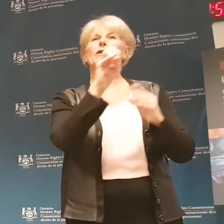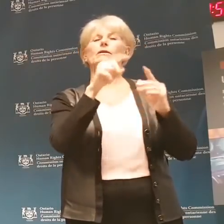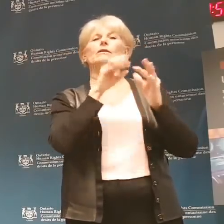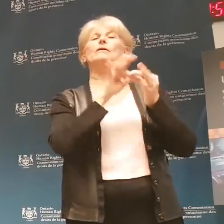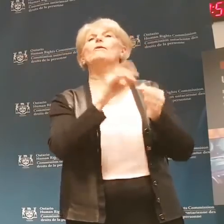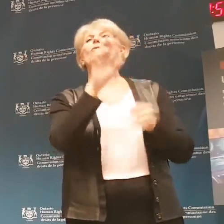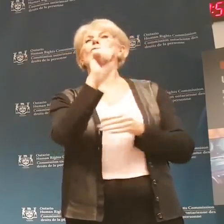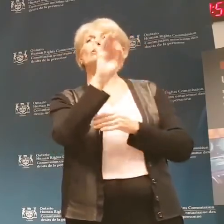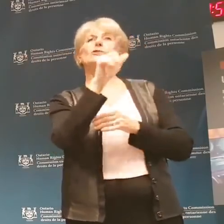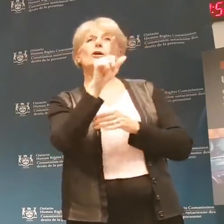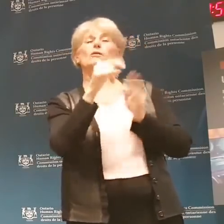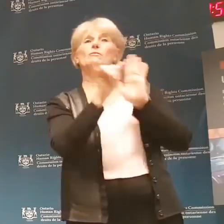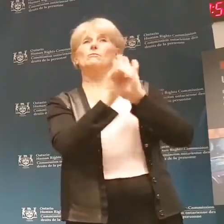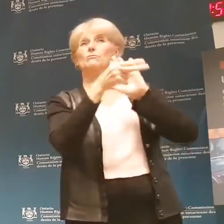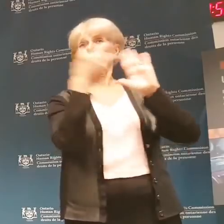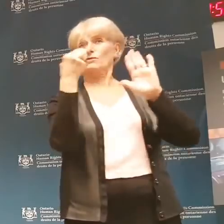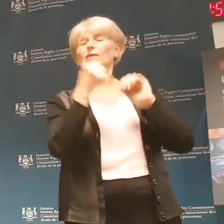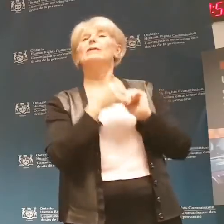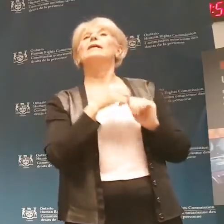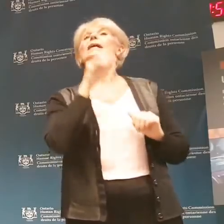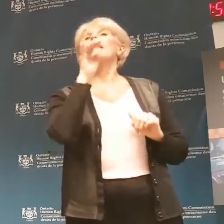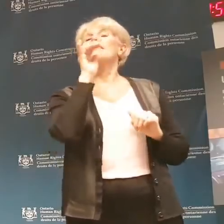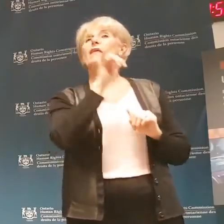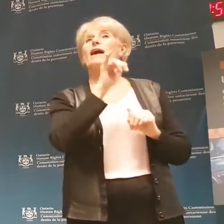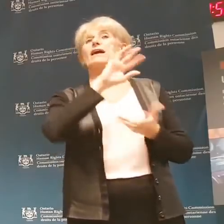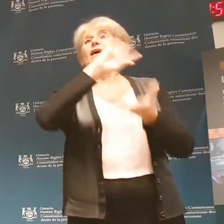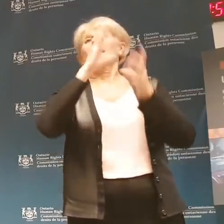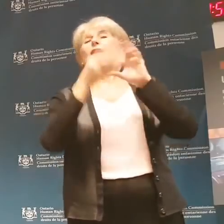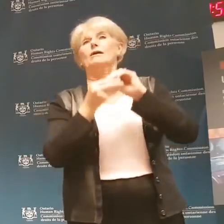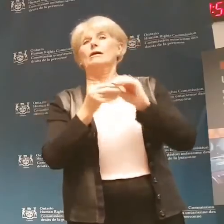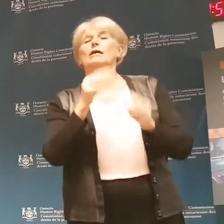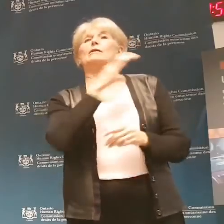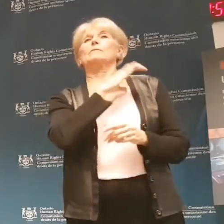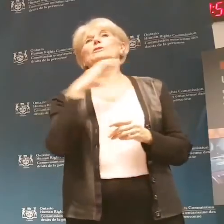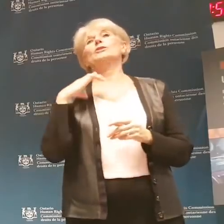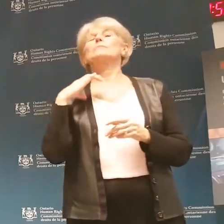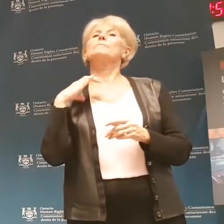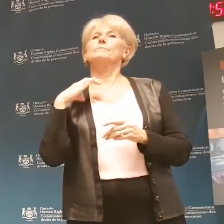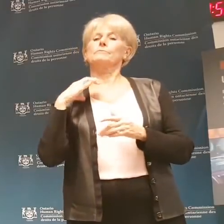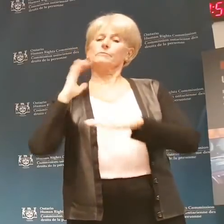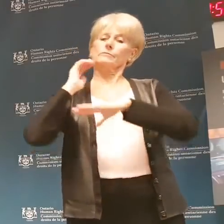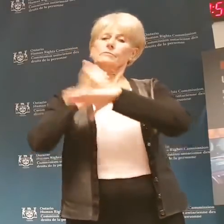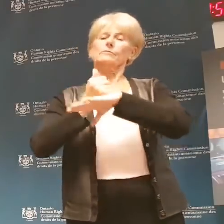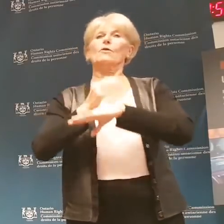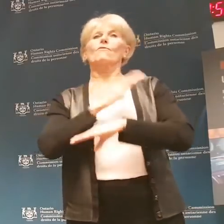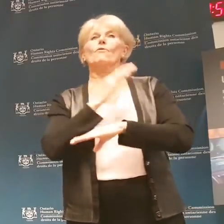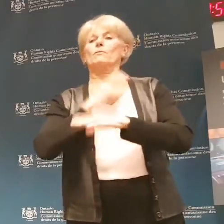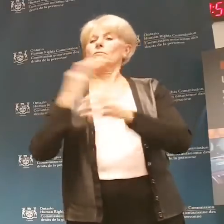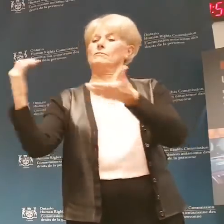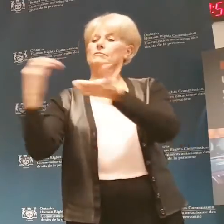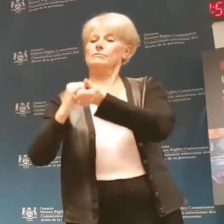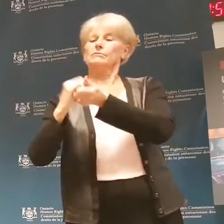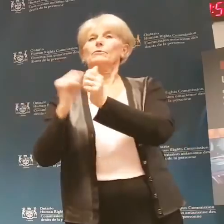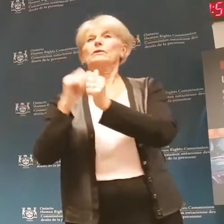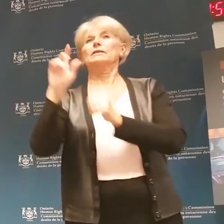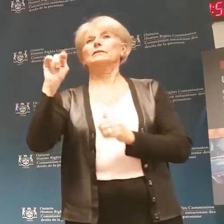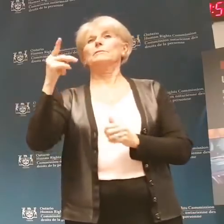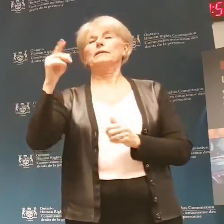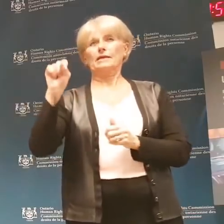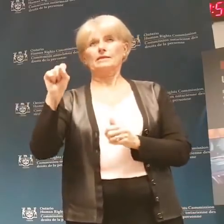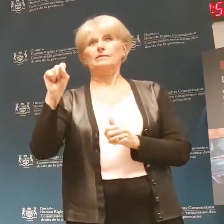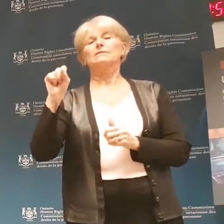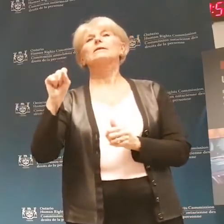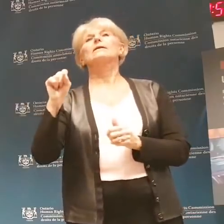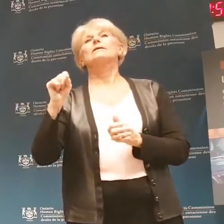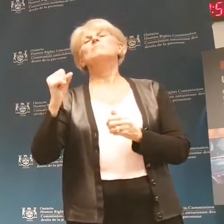racial profiling, and that ultimately culminated in the Commission entering into a formal partnership with the Toronto Police Service over